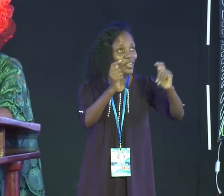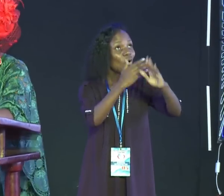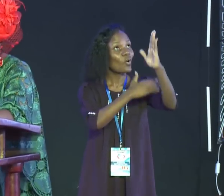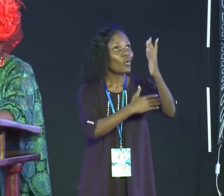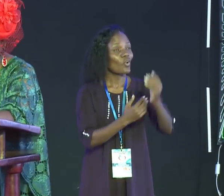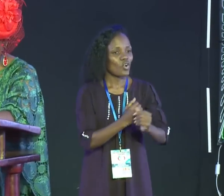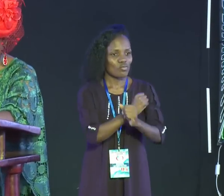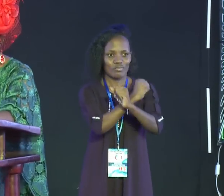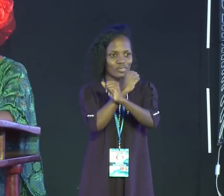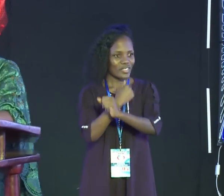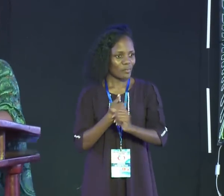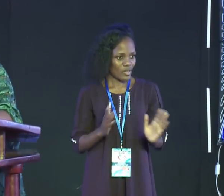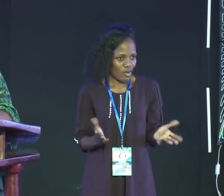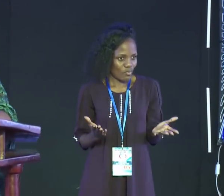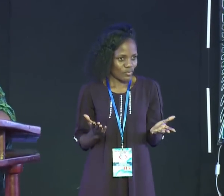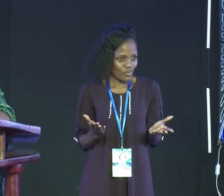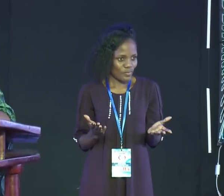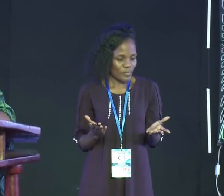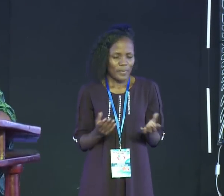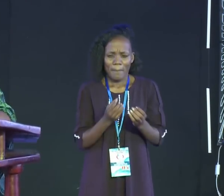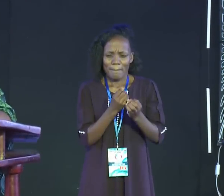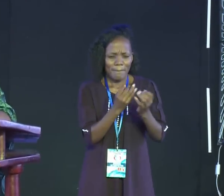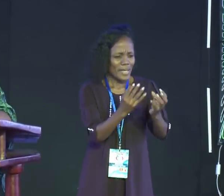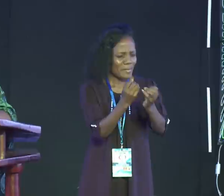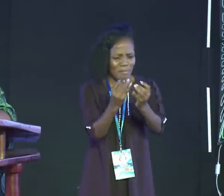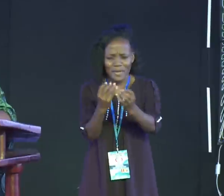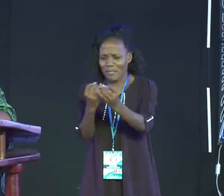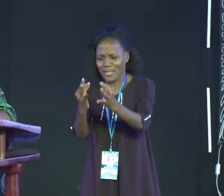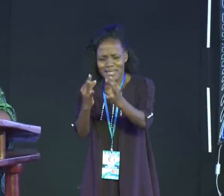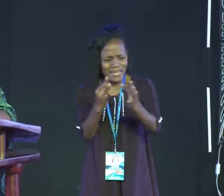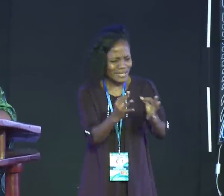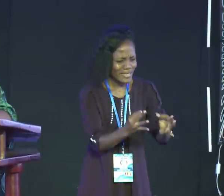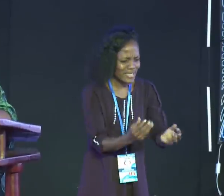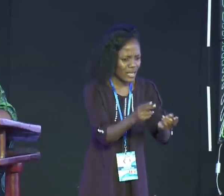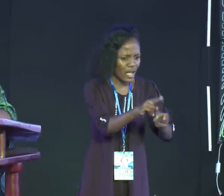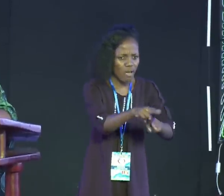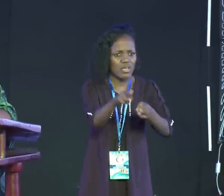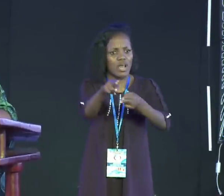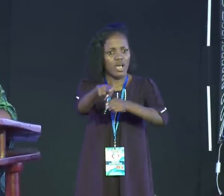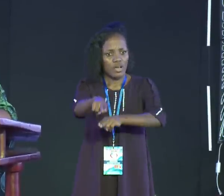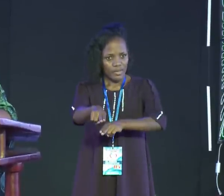one testimony for protection. Ebintu bingi ebitubaddeko nga